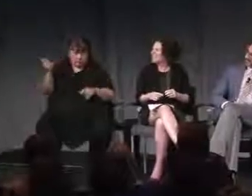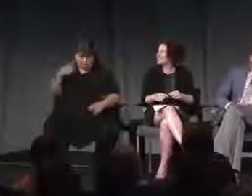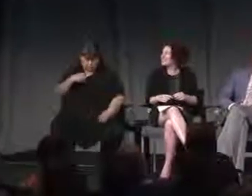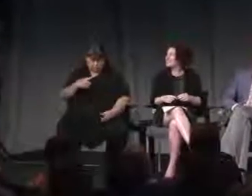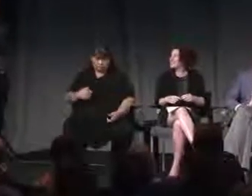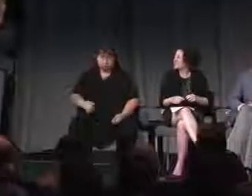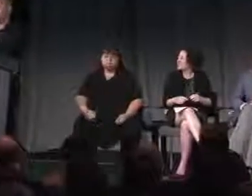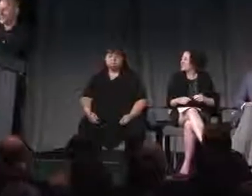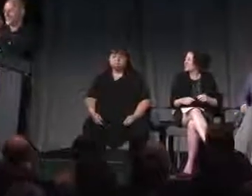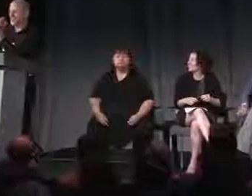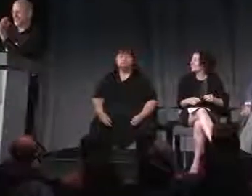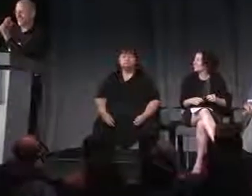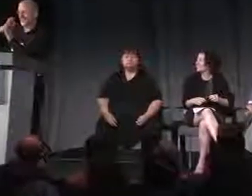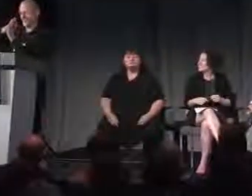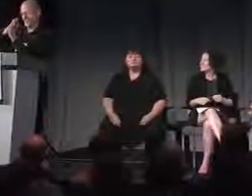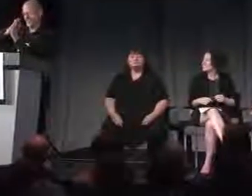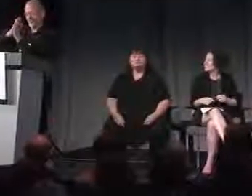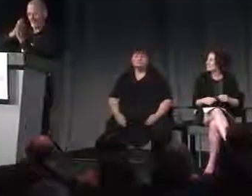is